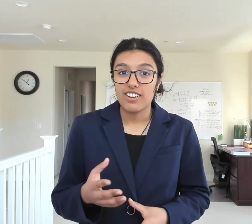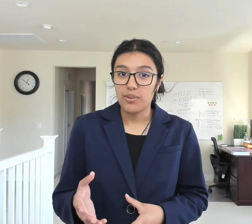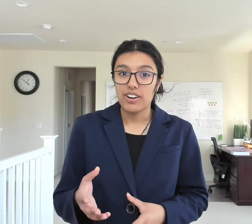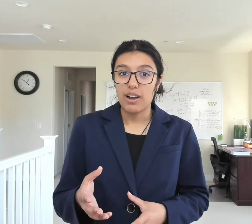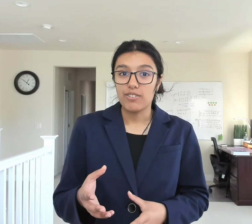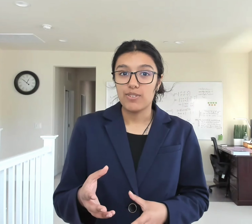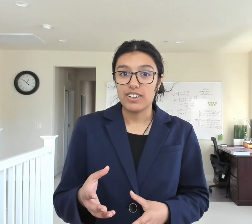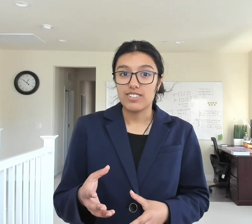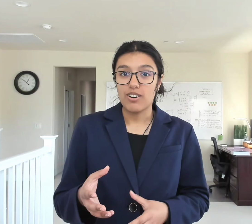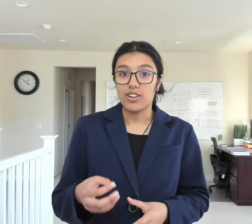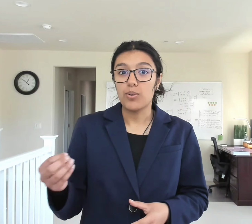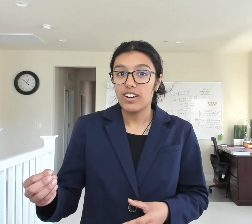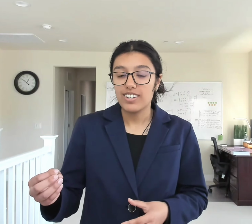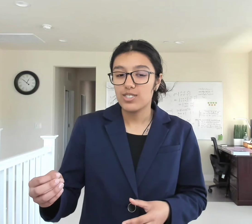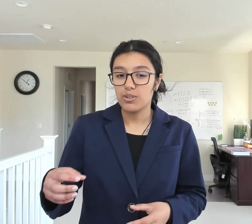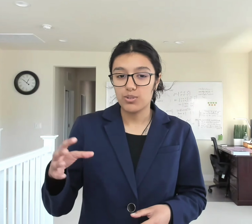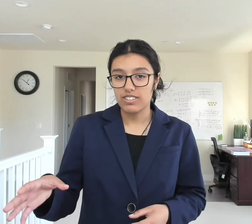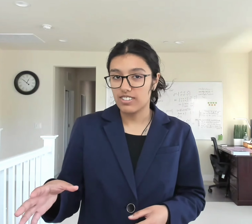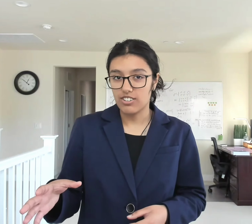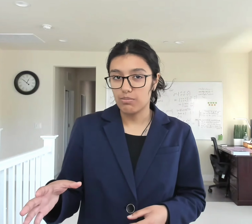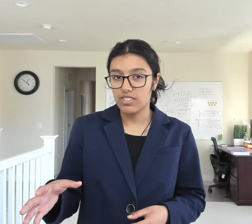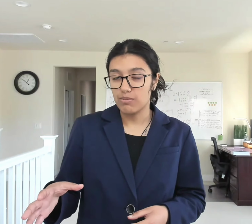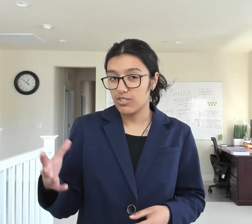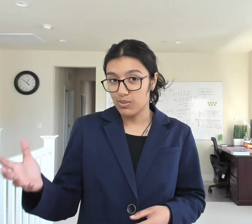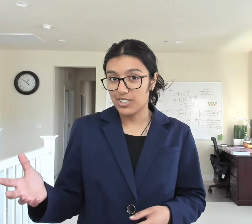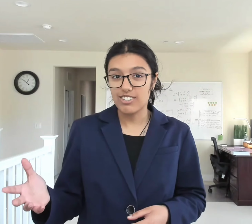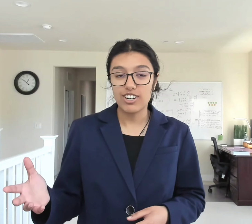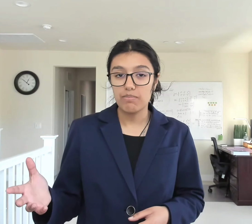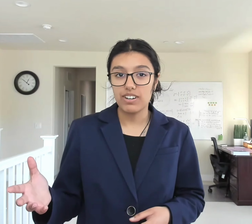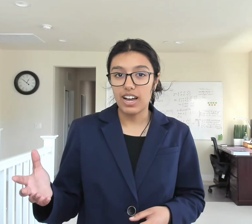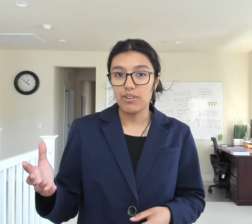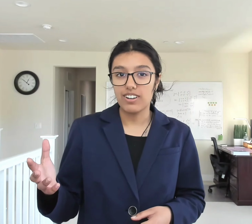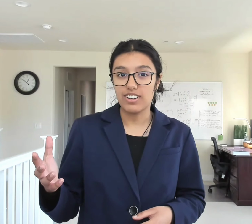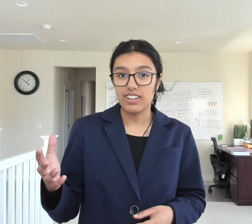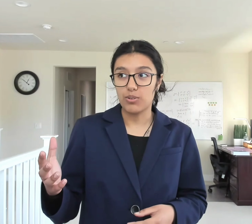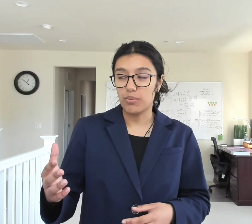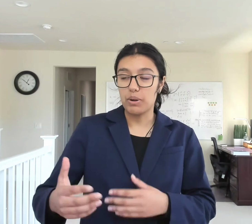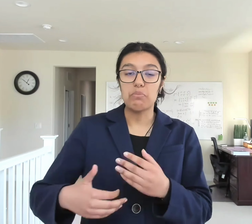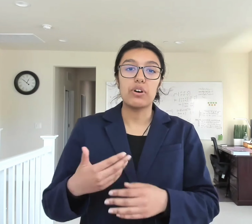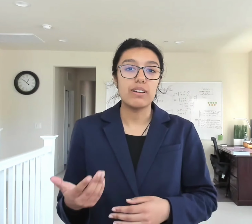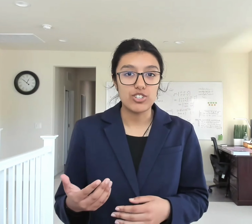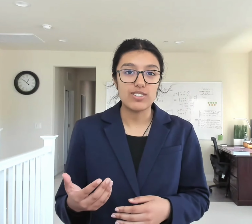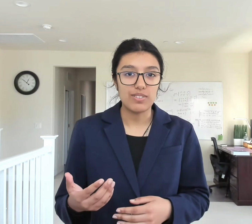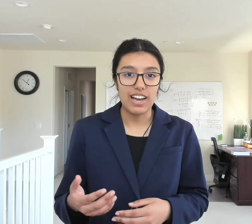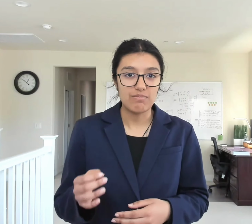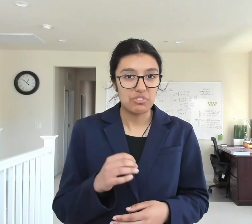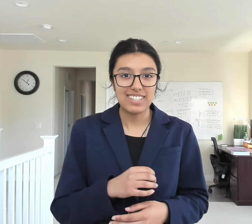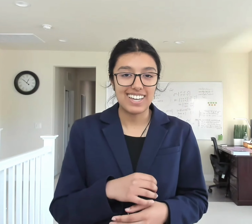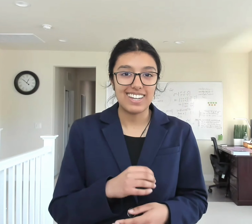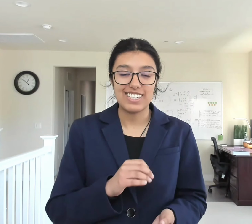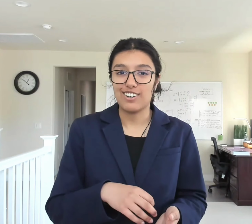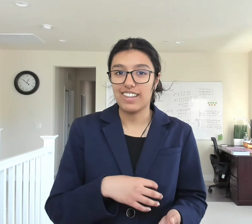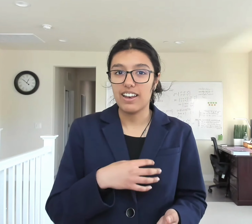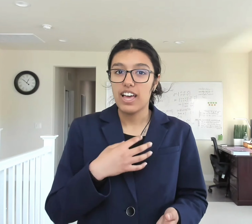And another one, I want to focus on quantity. So 2,600 plus images was a good start, but I want to incorporate more images, so that,